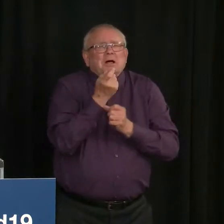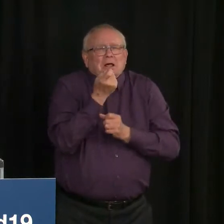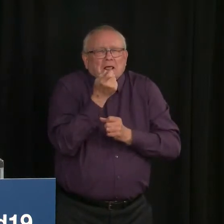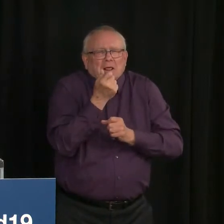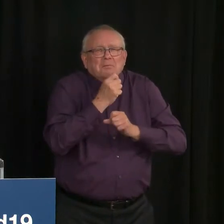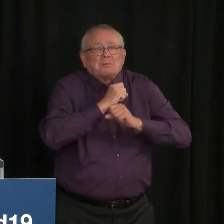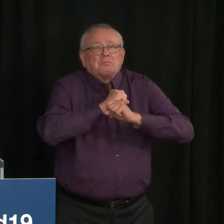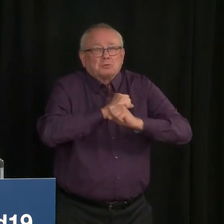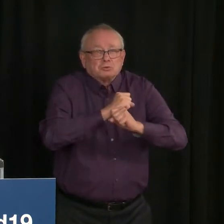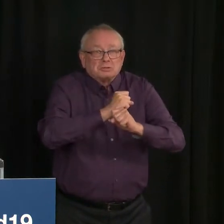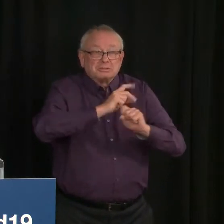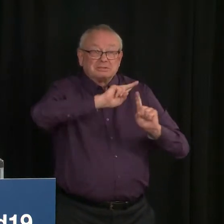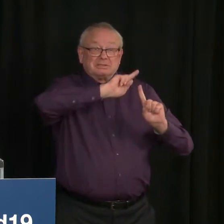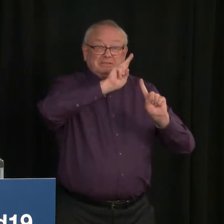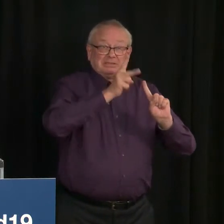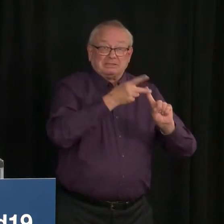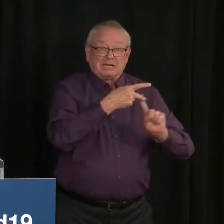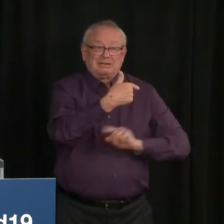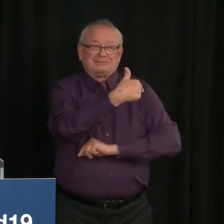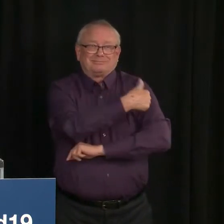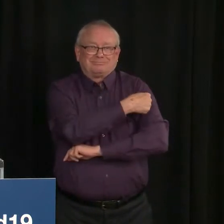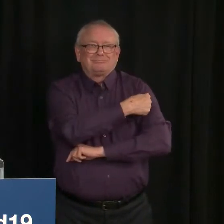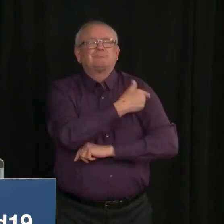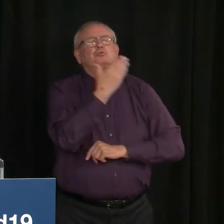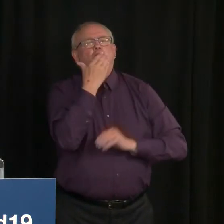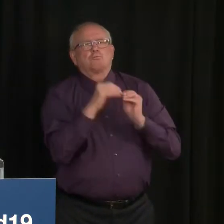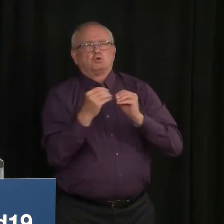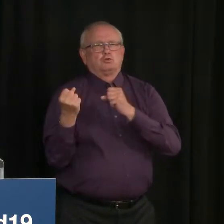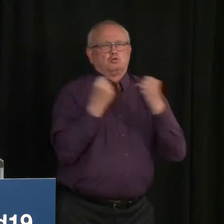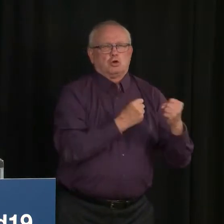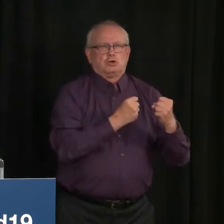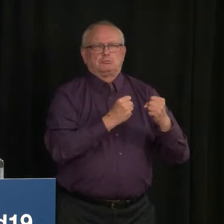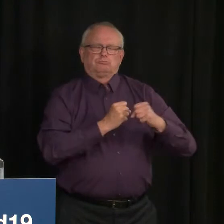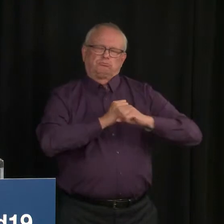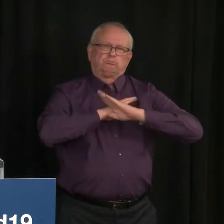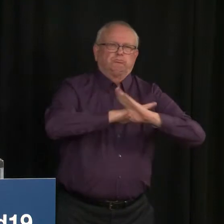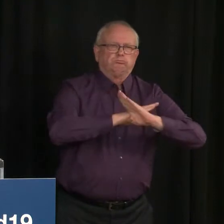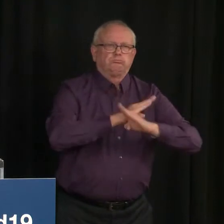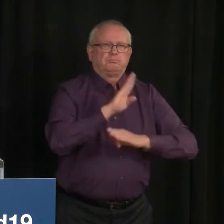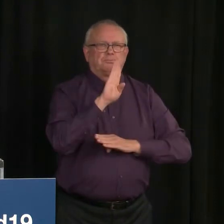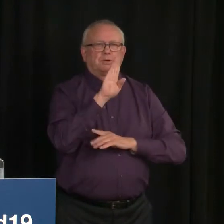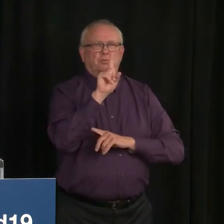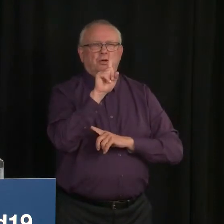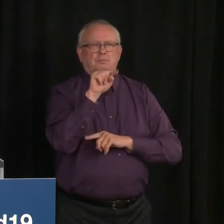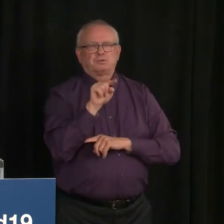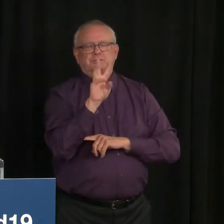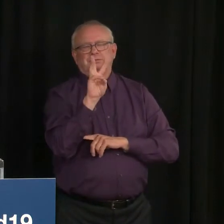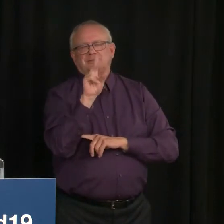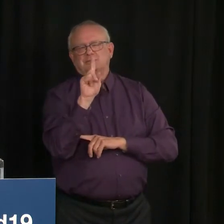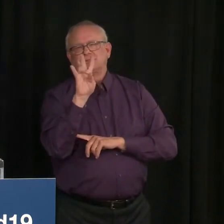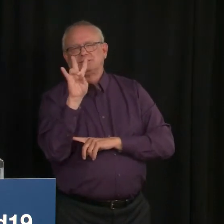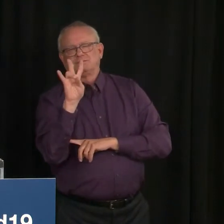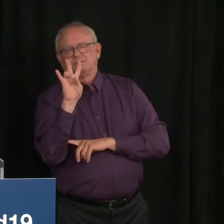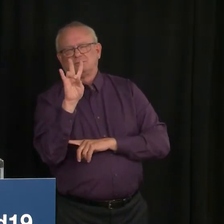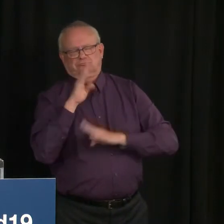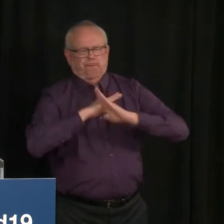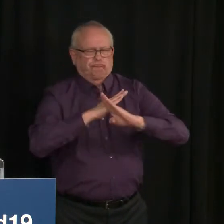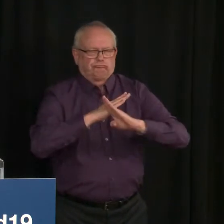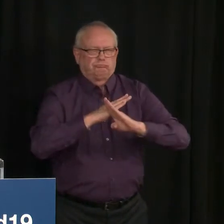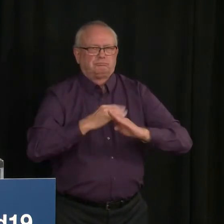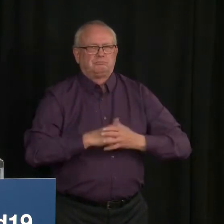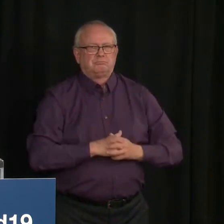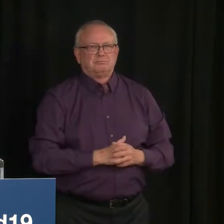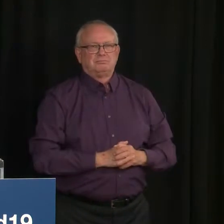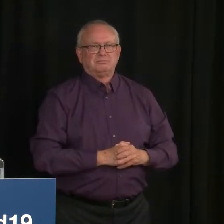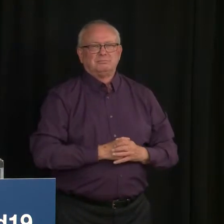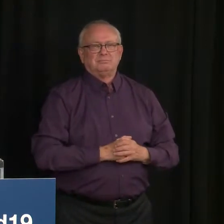doses are virtually as effective against B1617 as any other strain. This underlines the importance of our